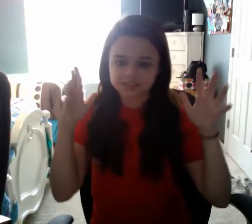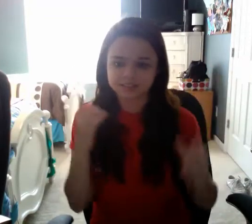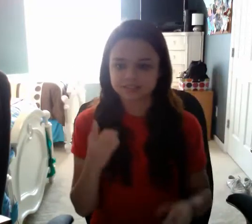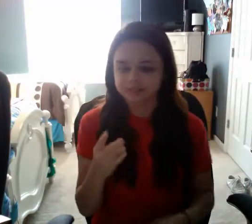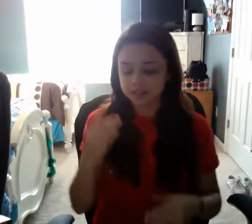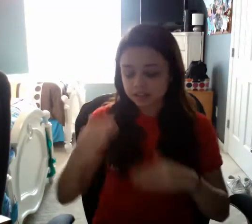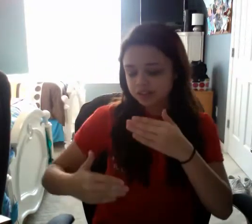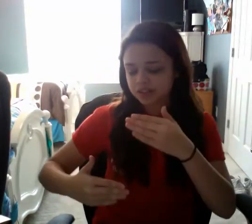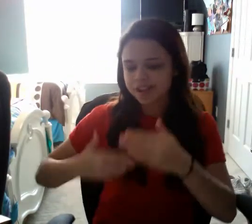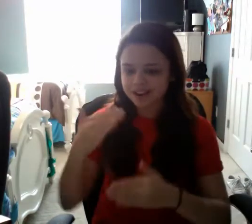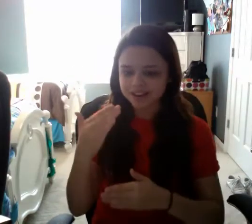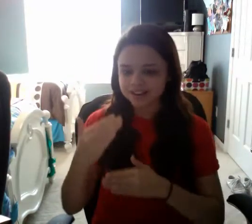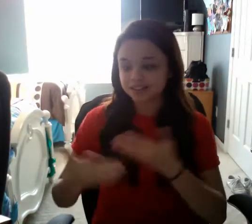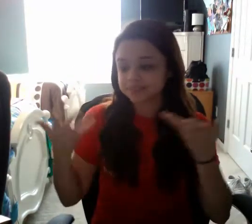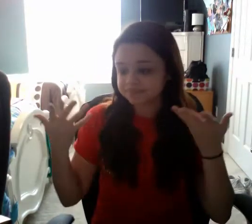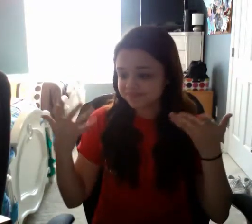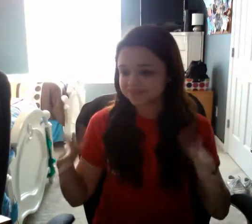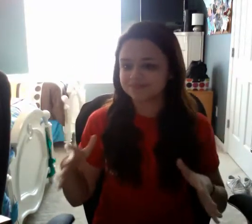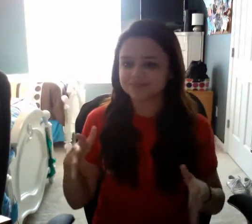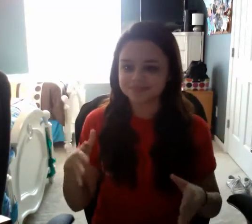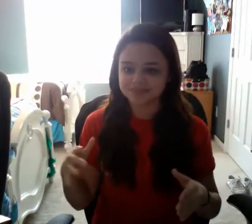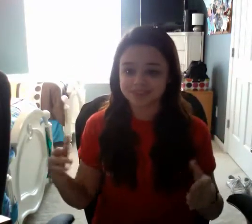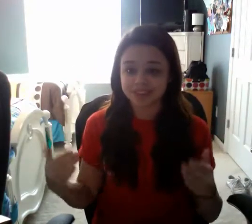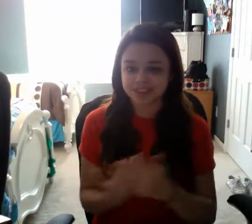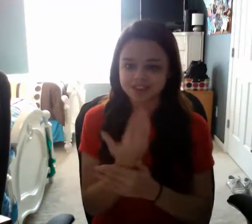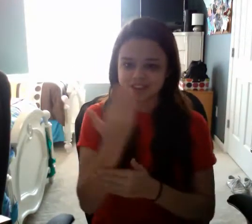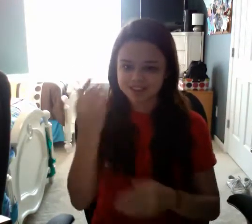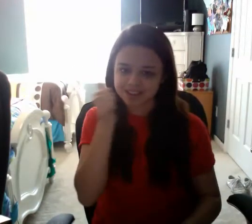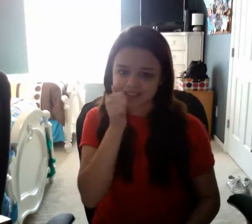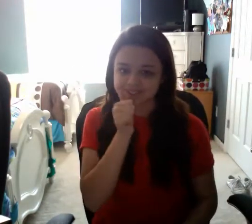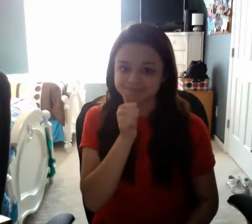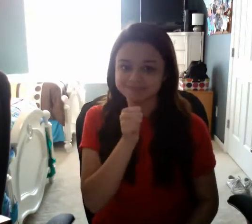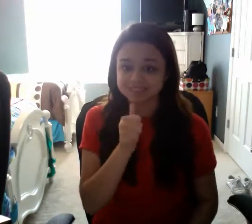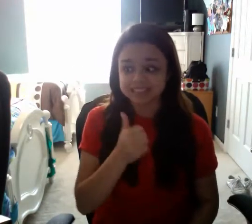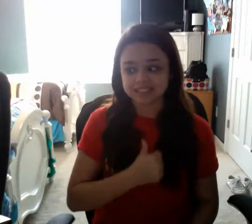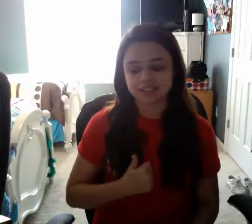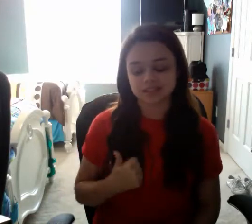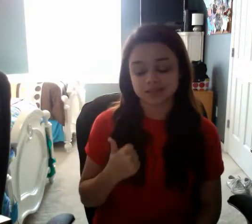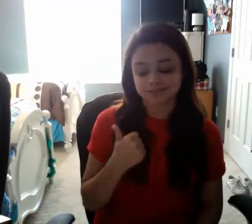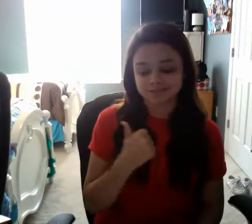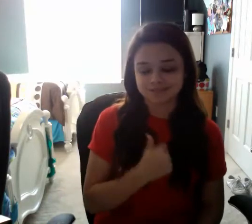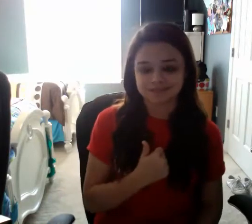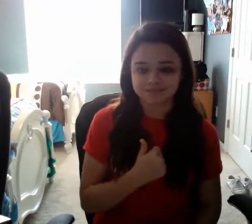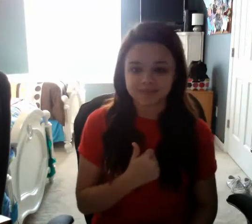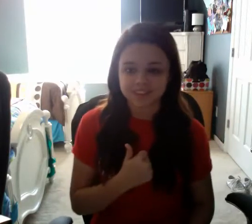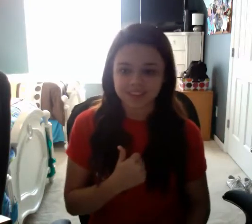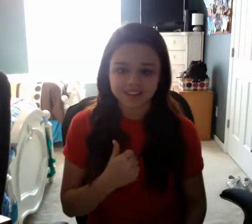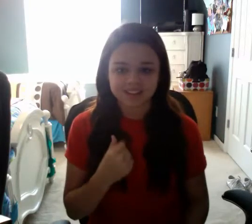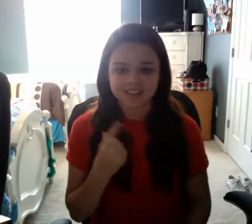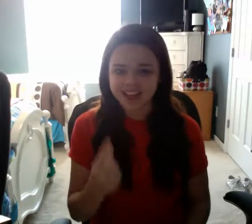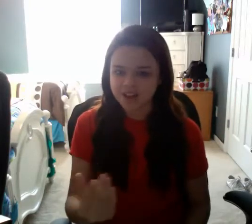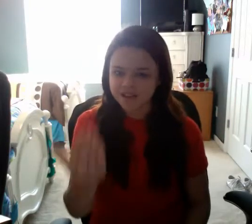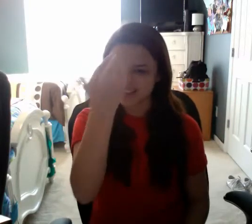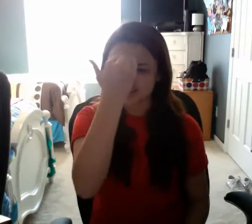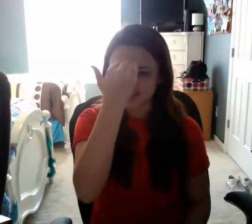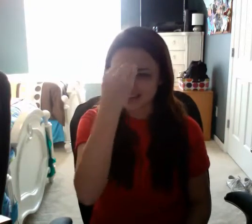heard you moved on, from whispers on the street And no notch in your belt, it's all I'll ever be And now I see,